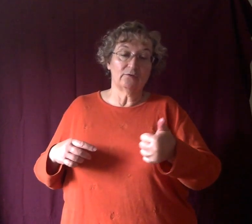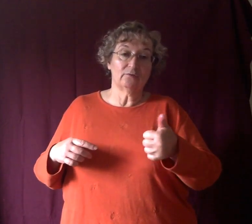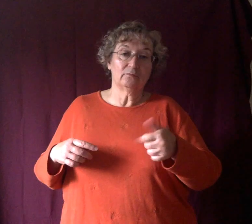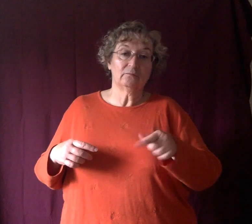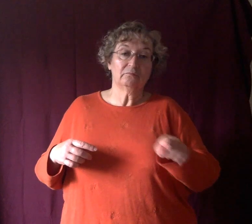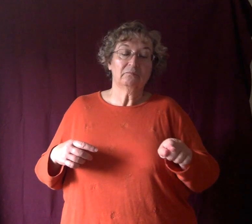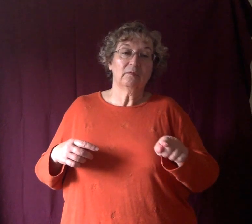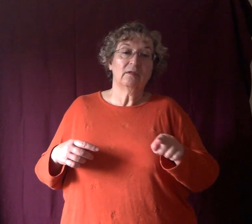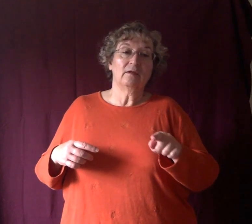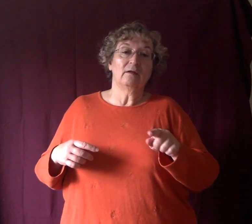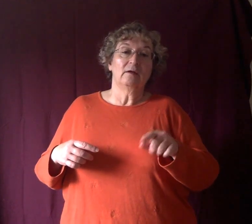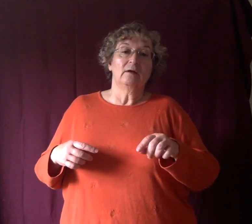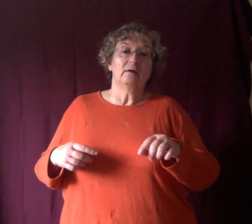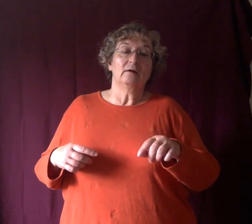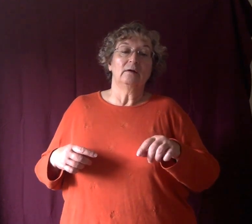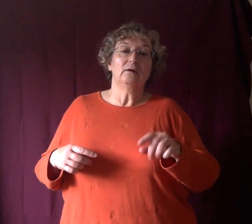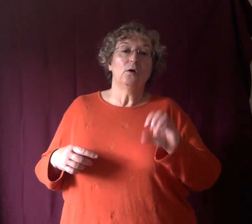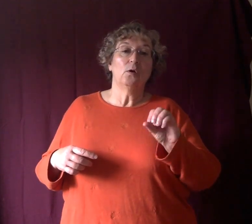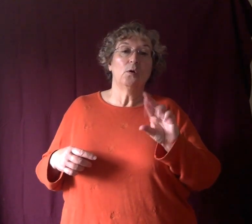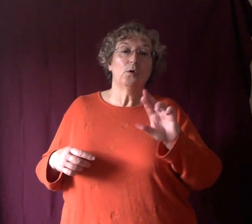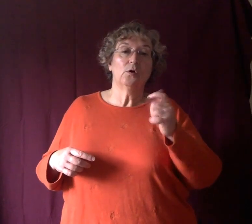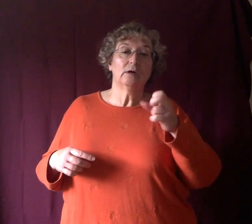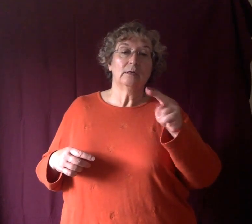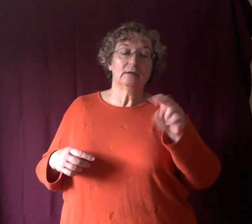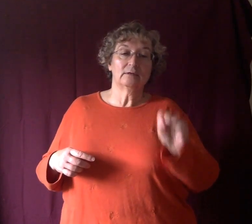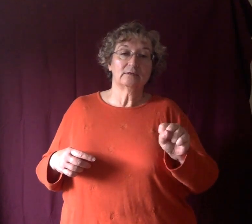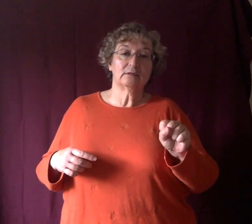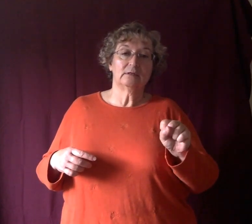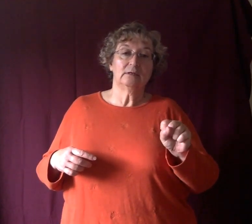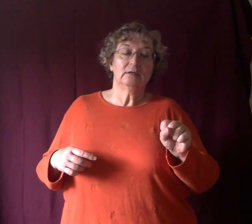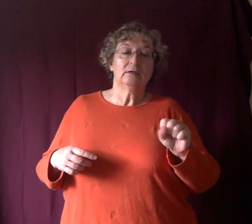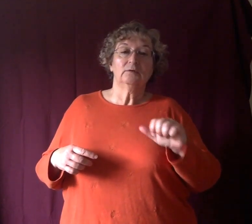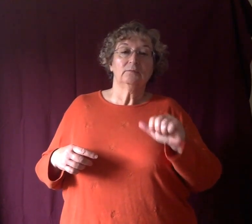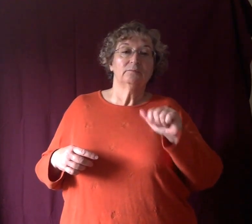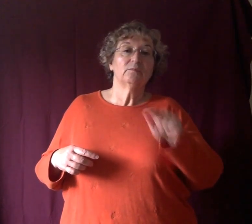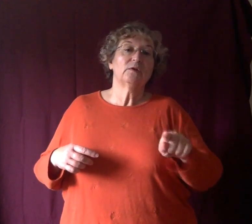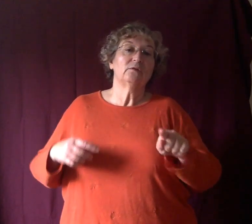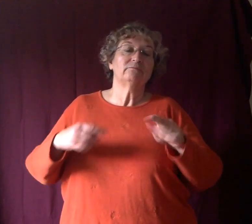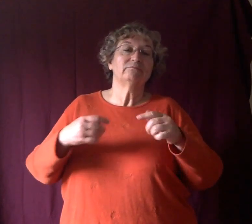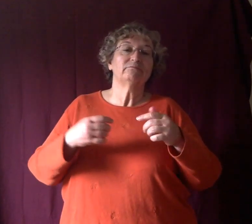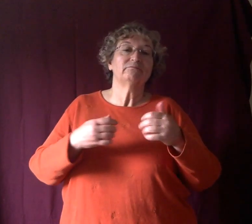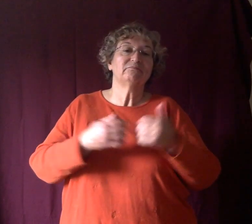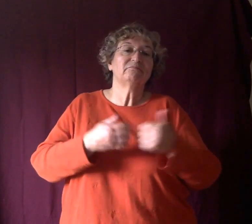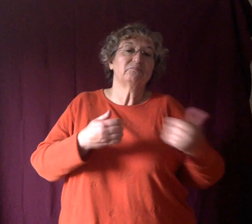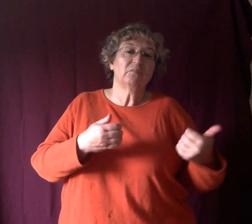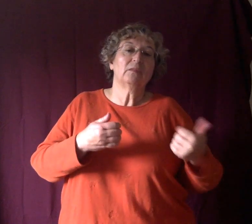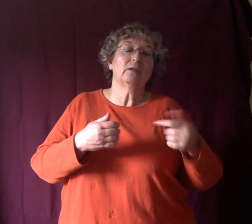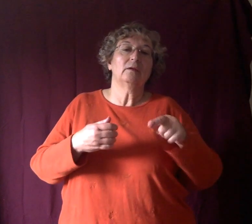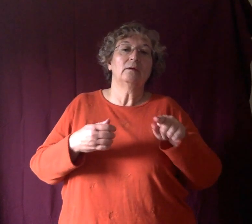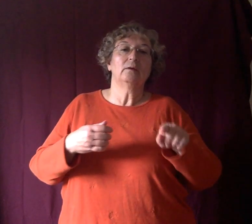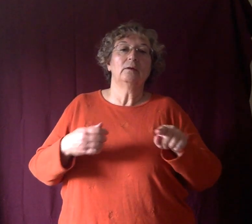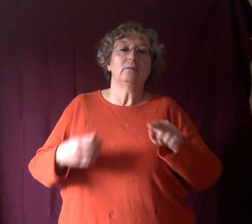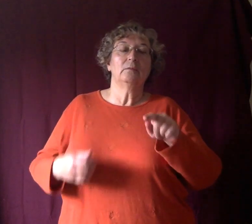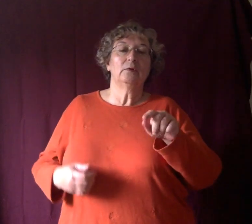found exactly in the digestive system, but they exist outside in the periphery. Accessory organs include things like